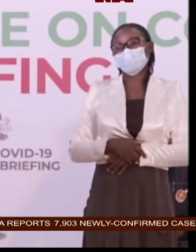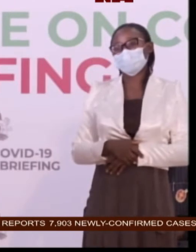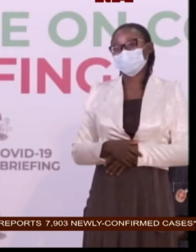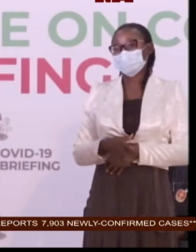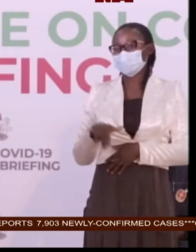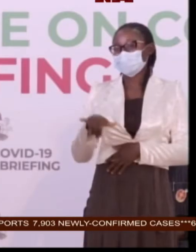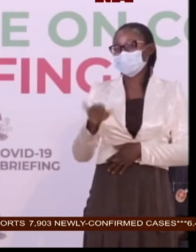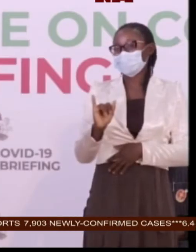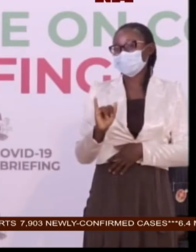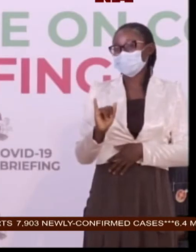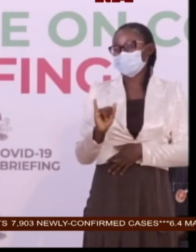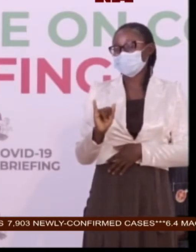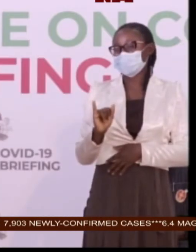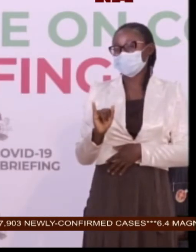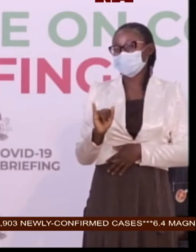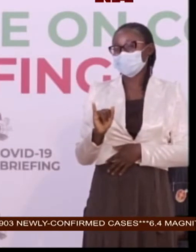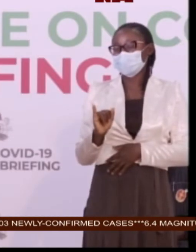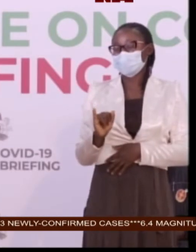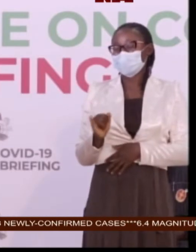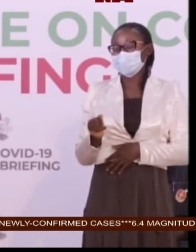1,264, while the case fatality